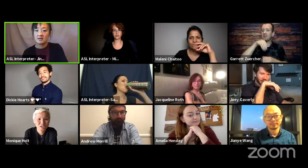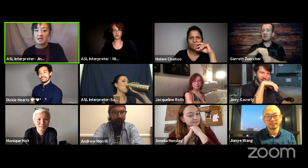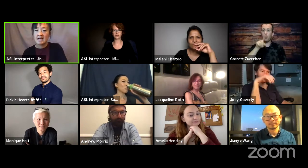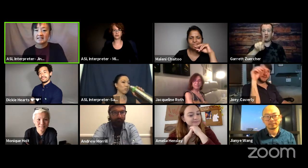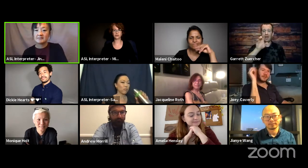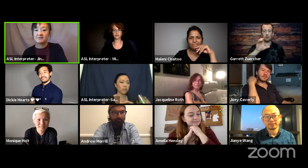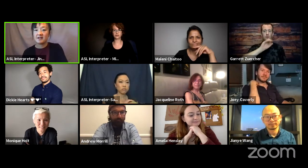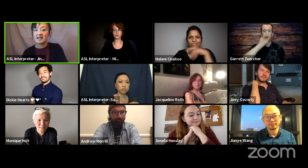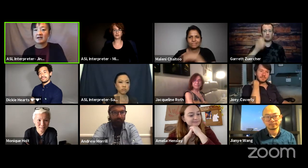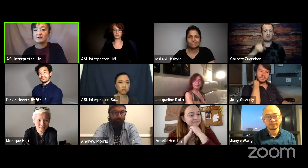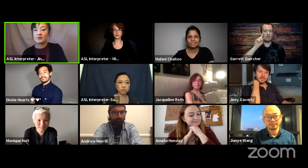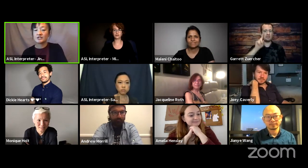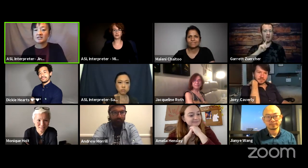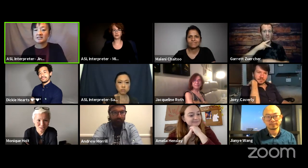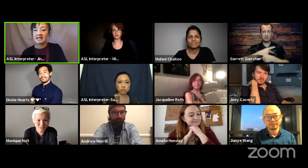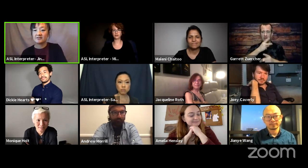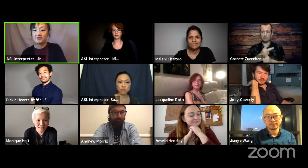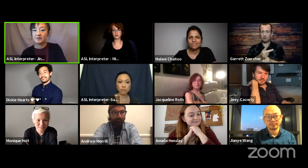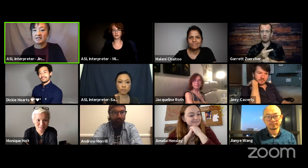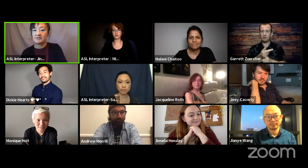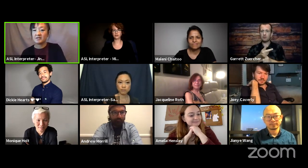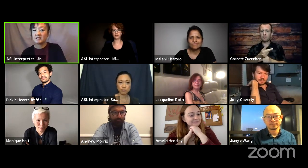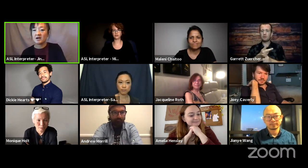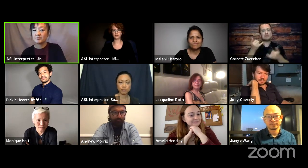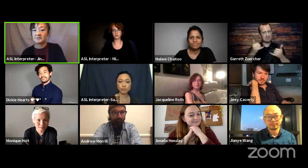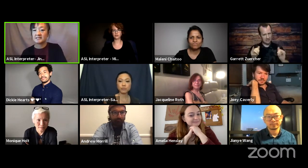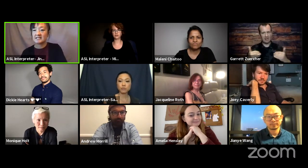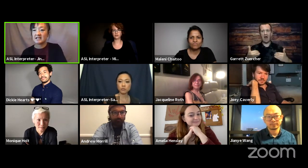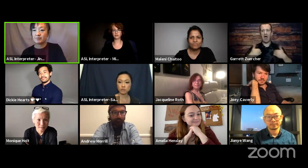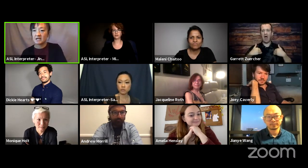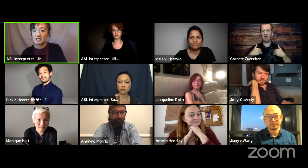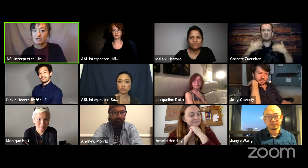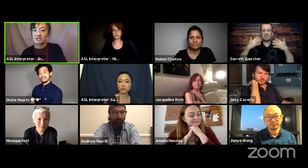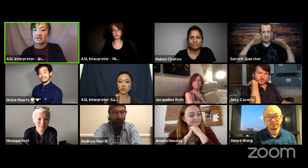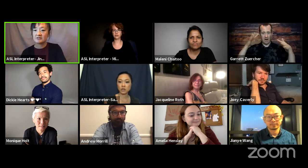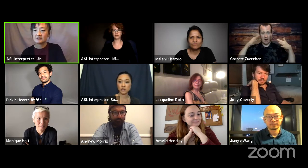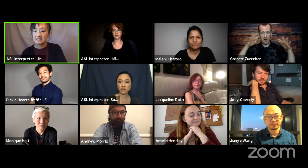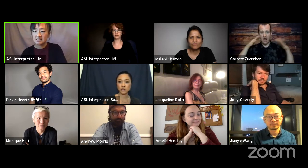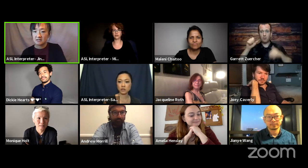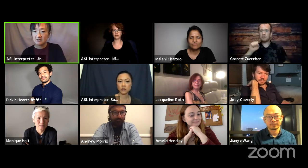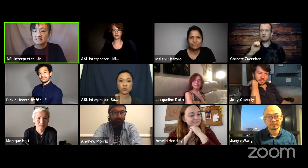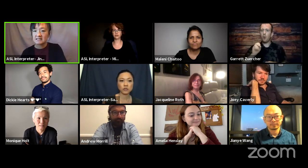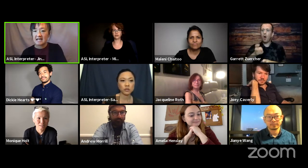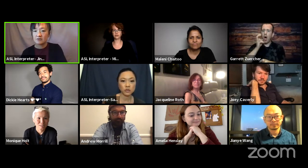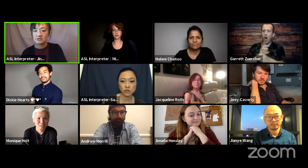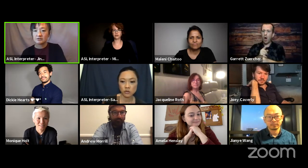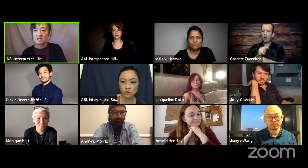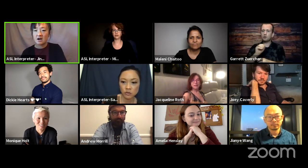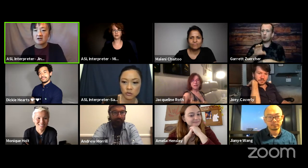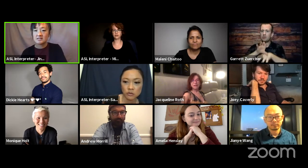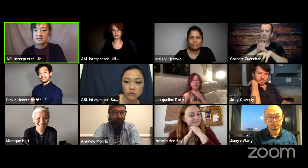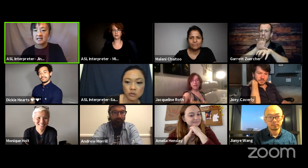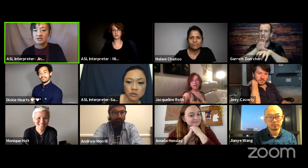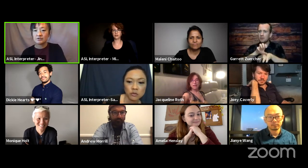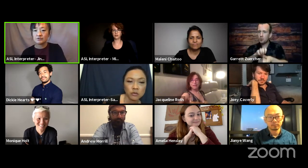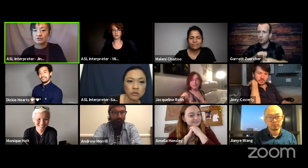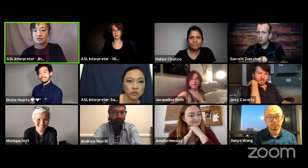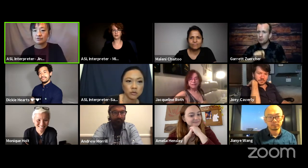at times I felt like I was watching a silent film, even in 100% deaf production, there still is sound. So it's hard to get used to